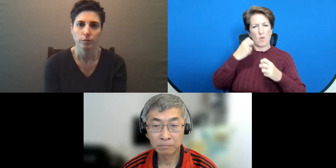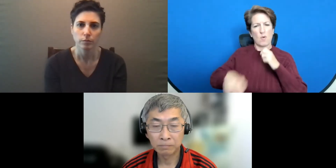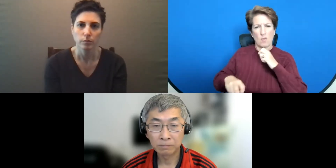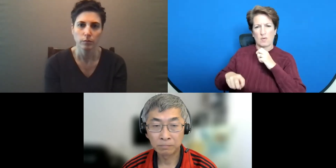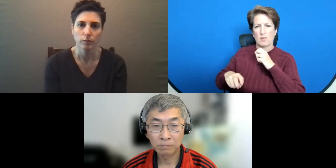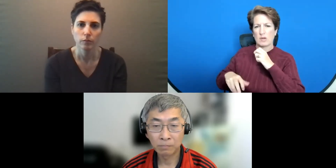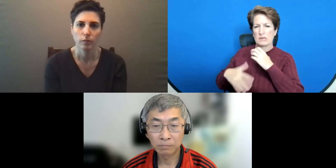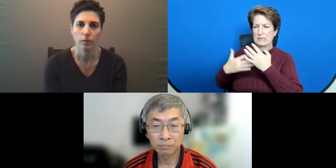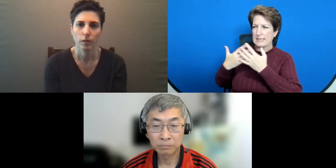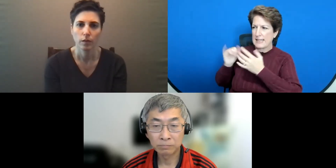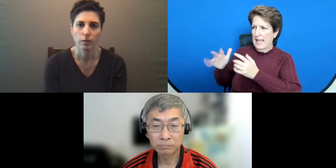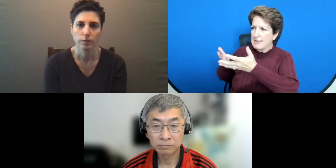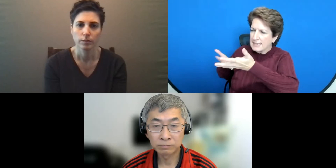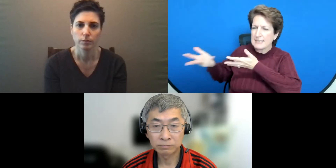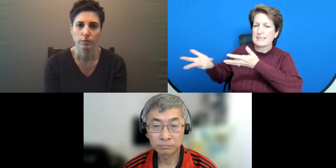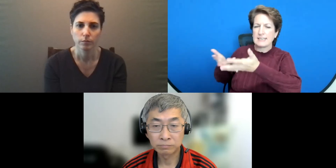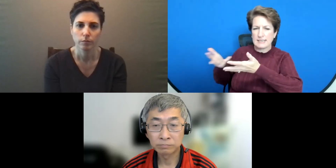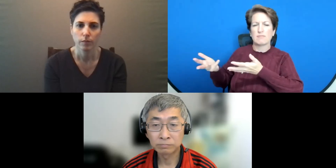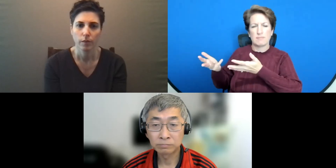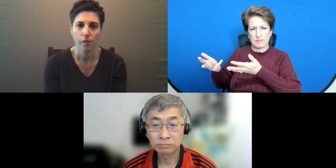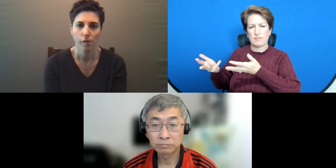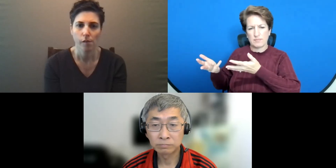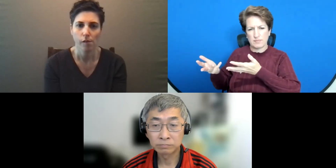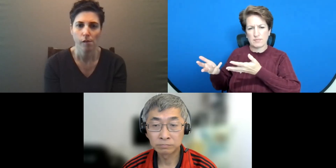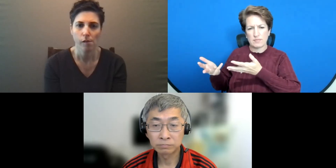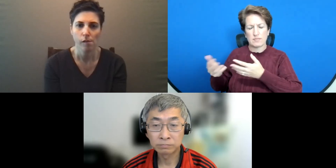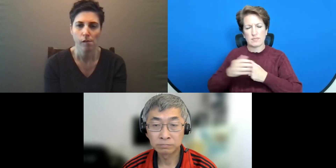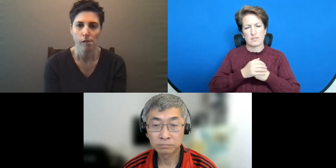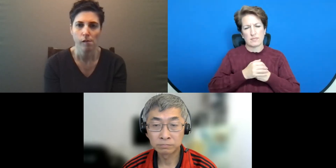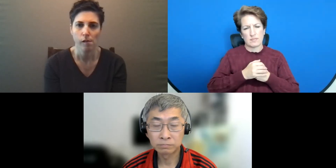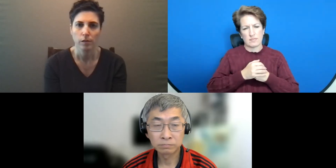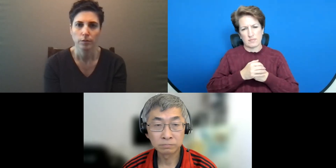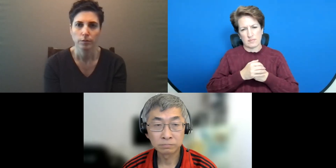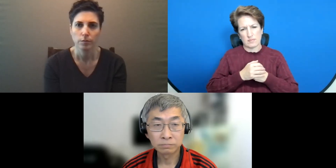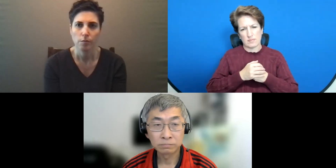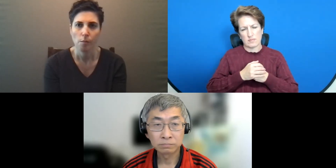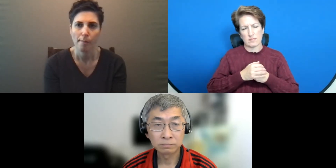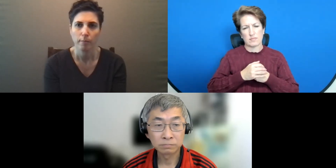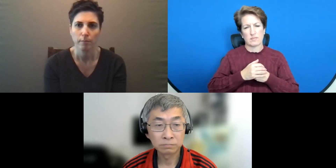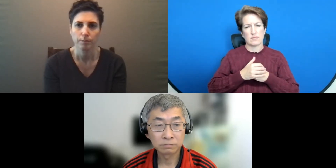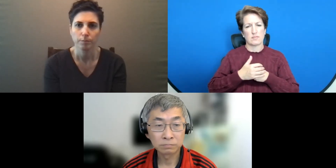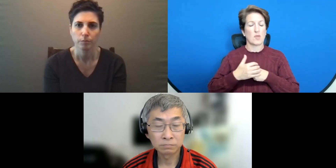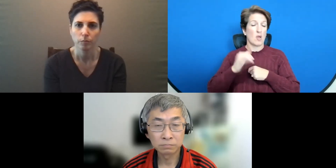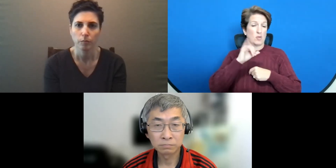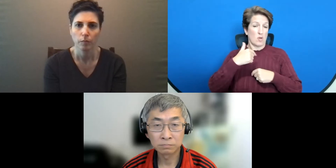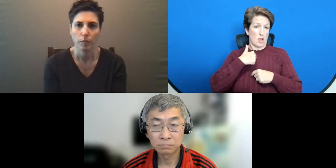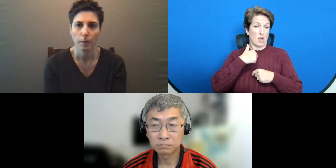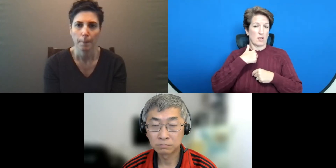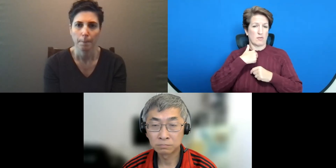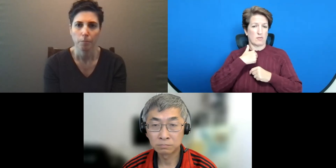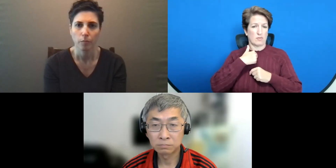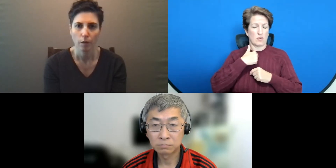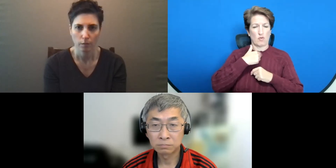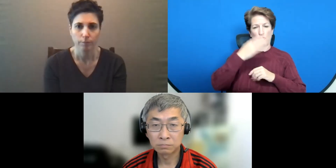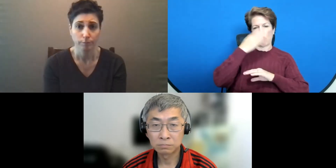myself, I was also one of the frontline community ambassadors. So I took the vaccine